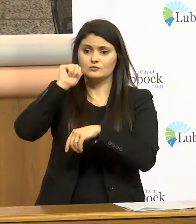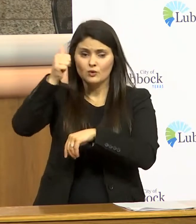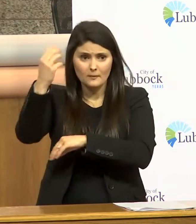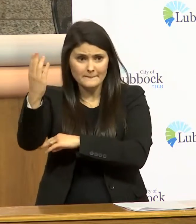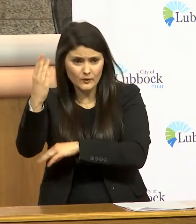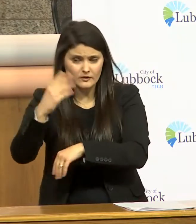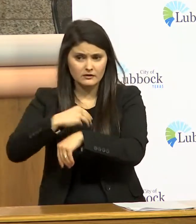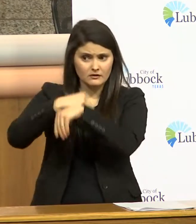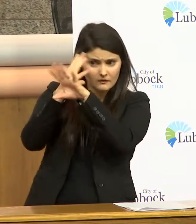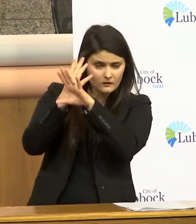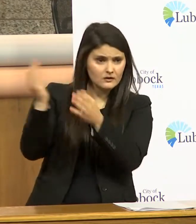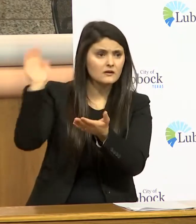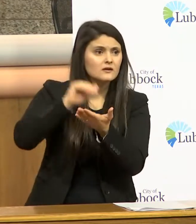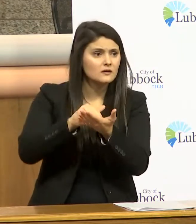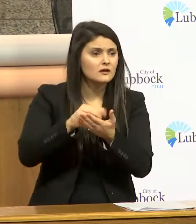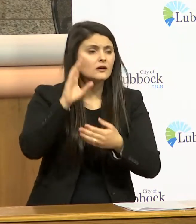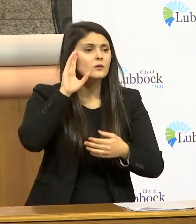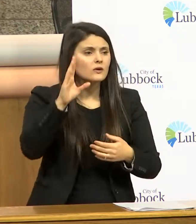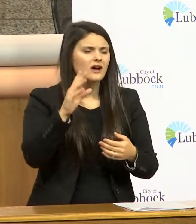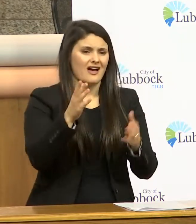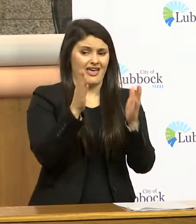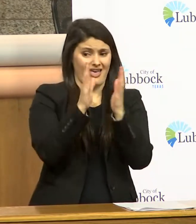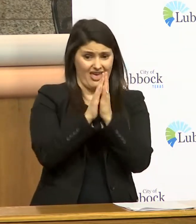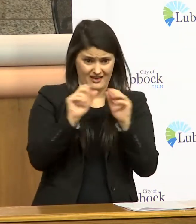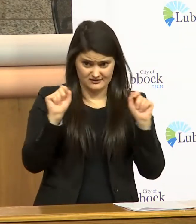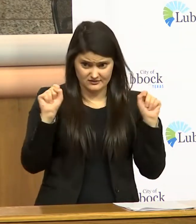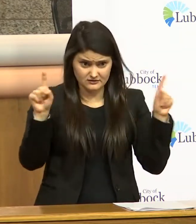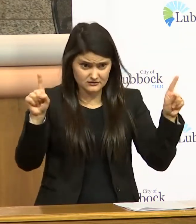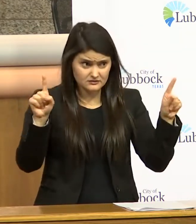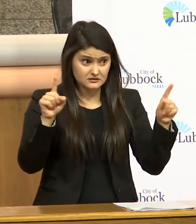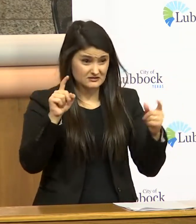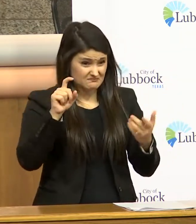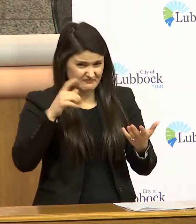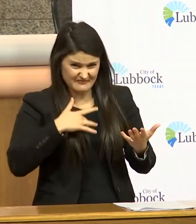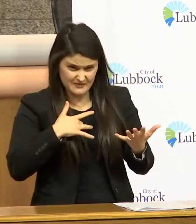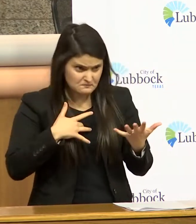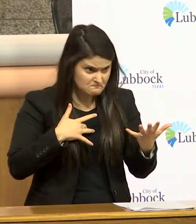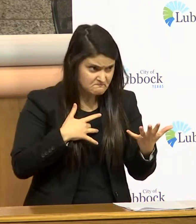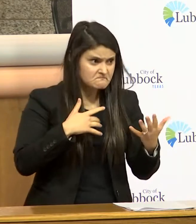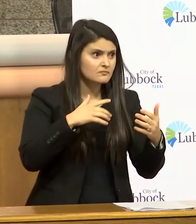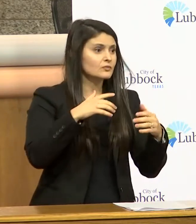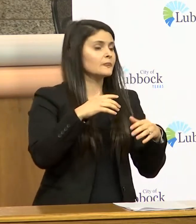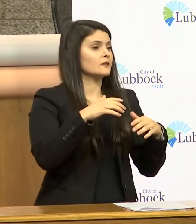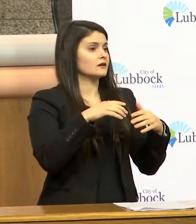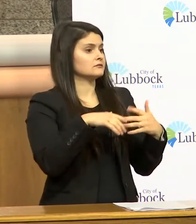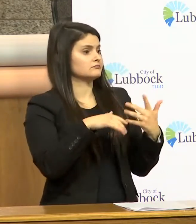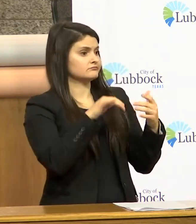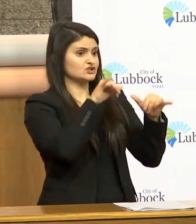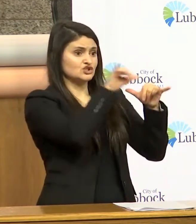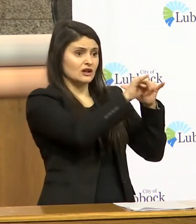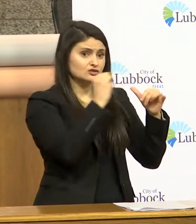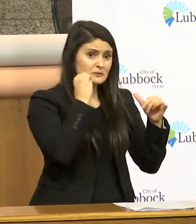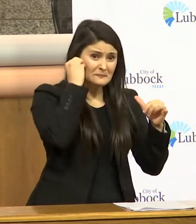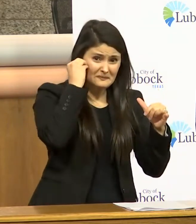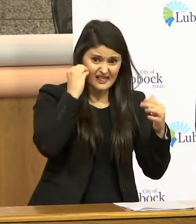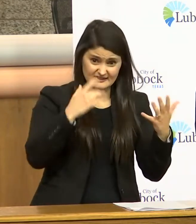morning and i asked them this question about sheltering in place i asked them if they were overloaded